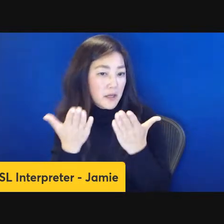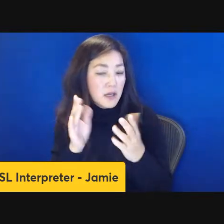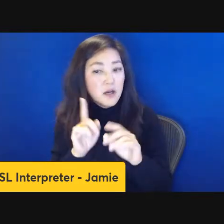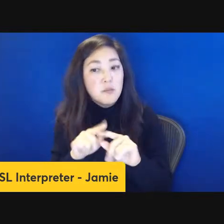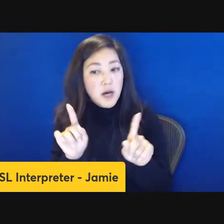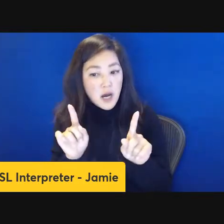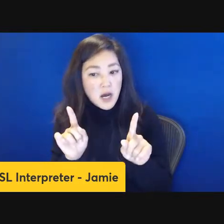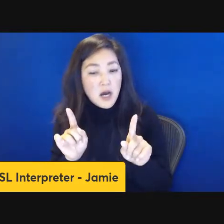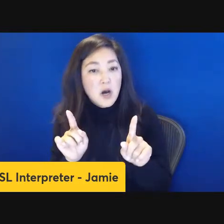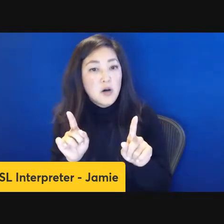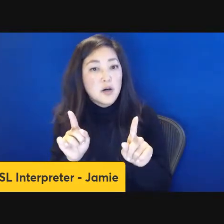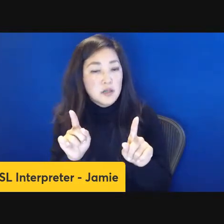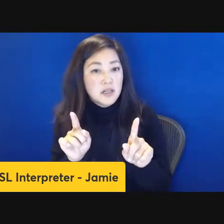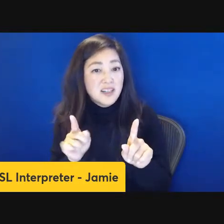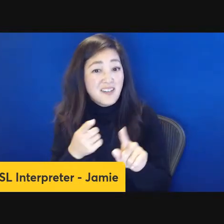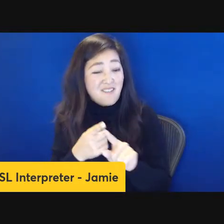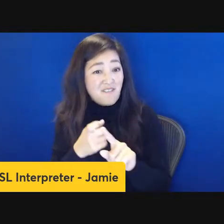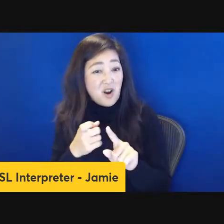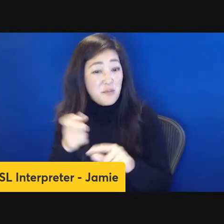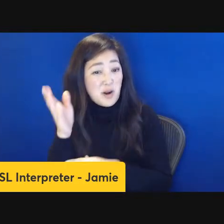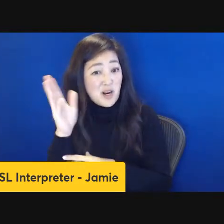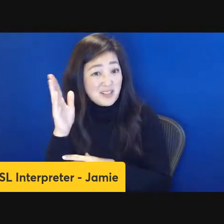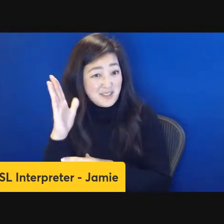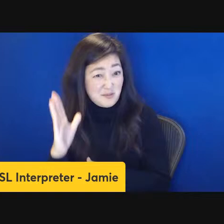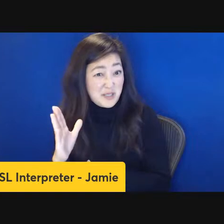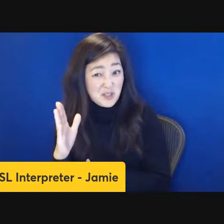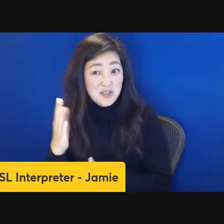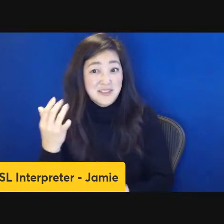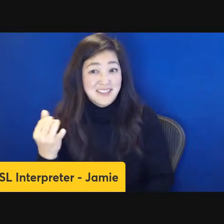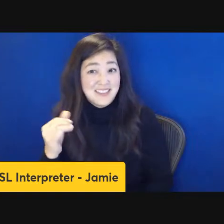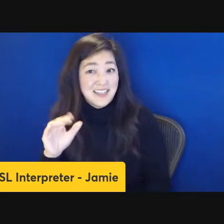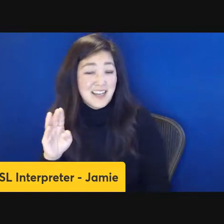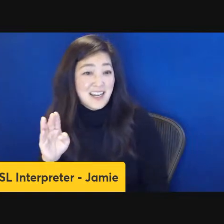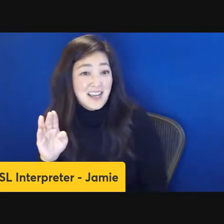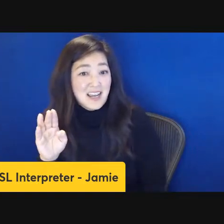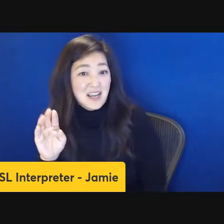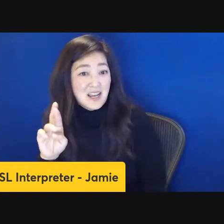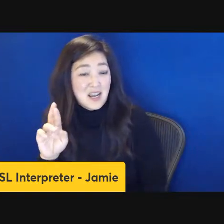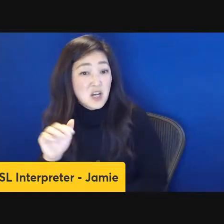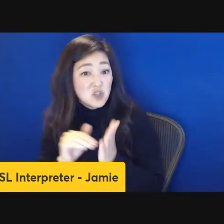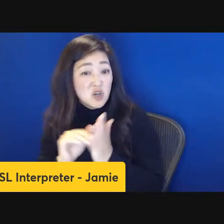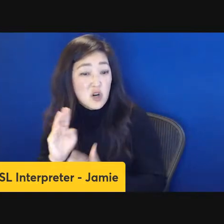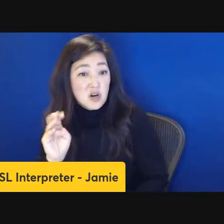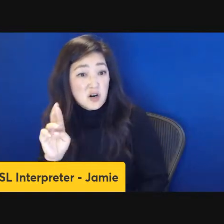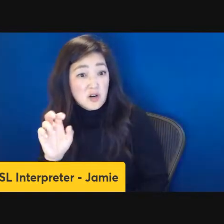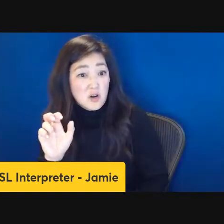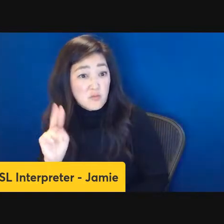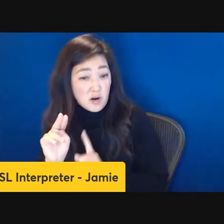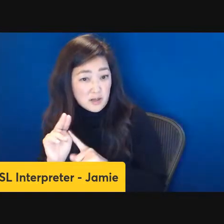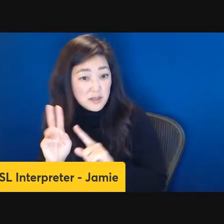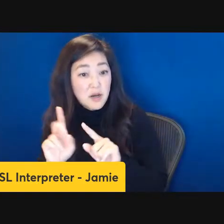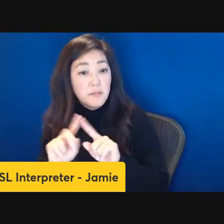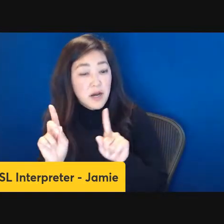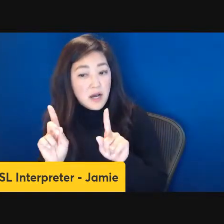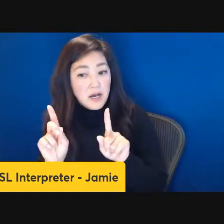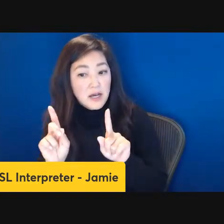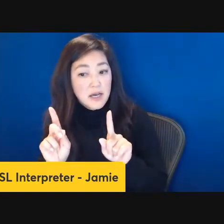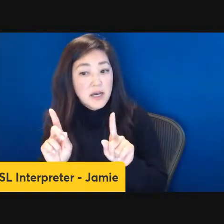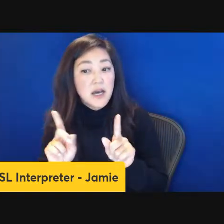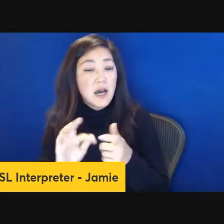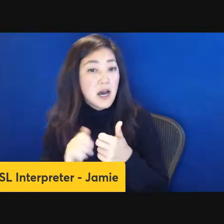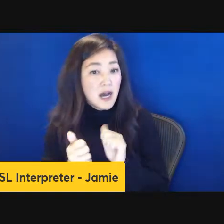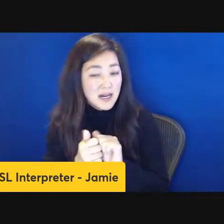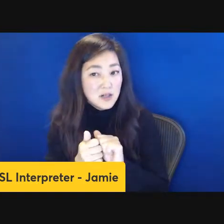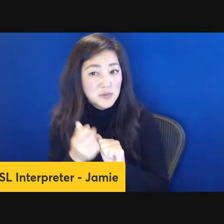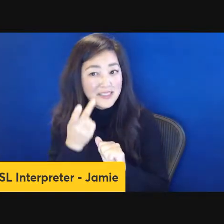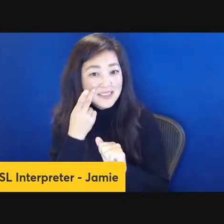from our speakers today, Dr. Braun, about how what might and I use that very liberally, have seen a good idea at the